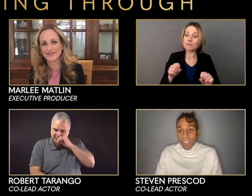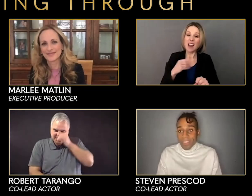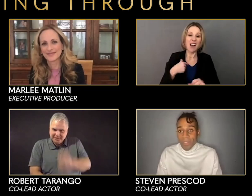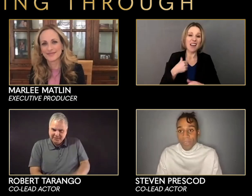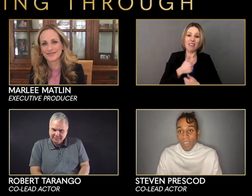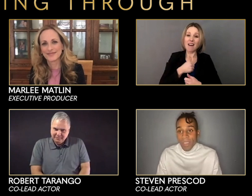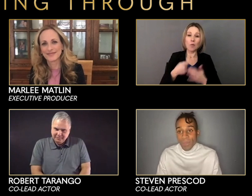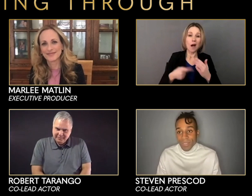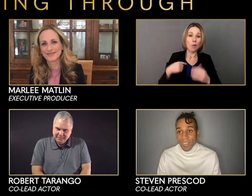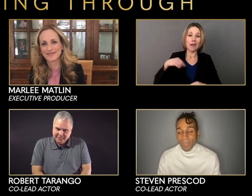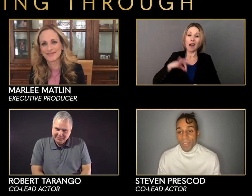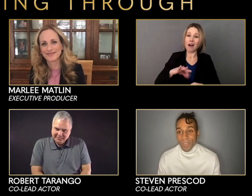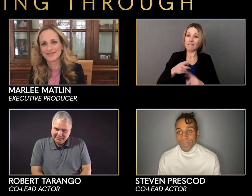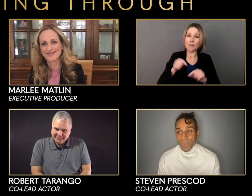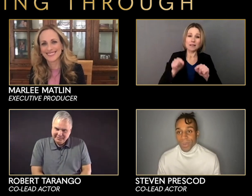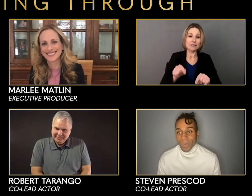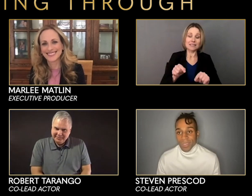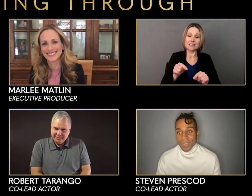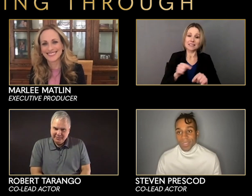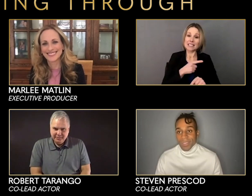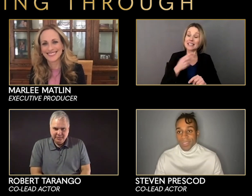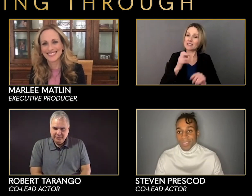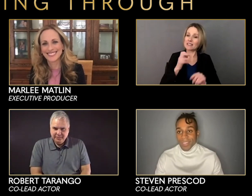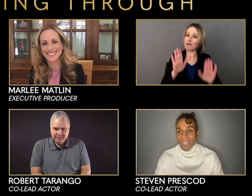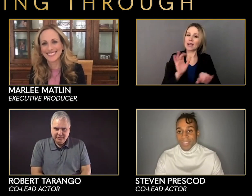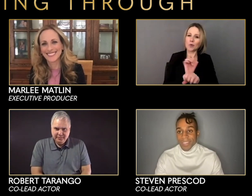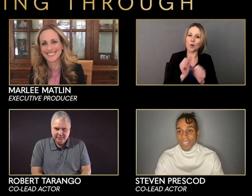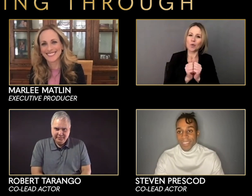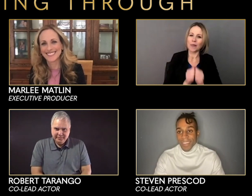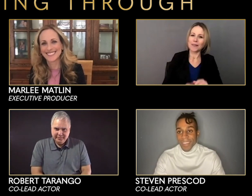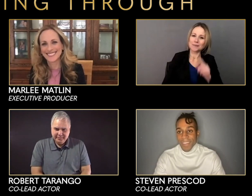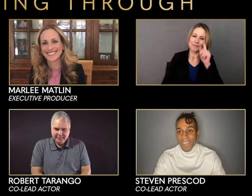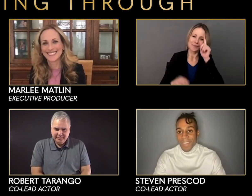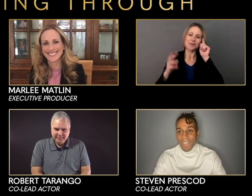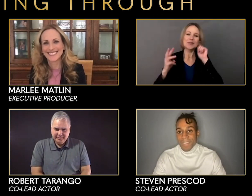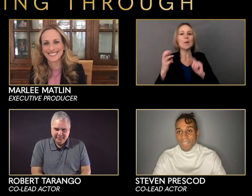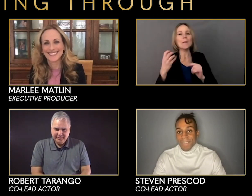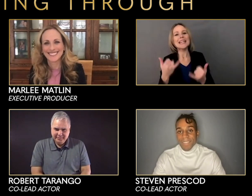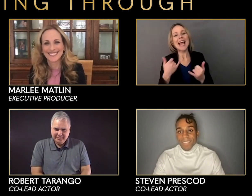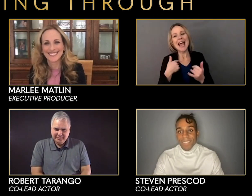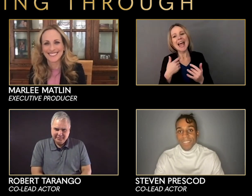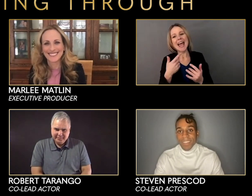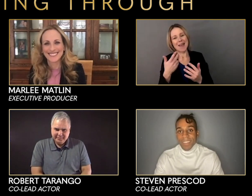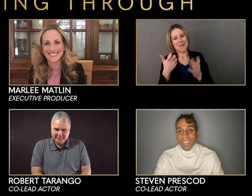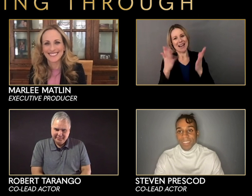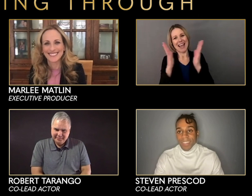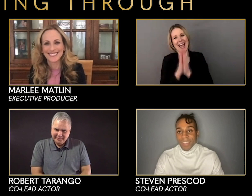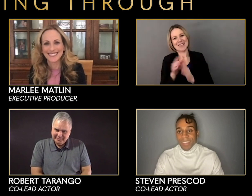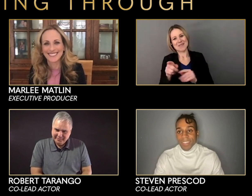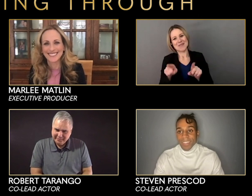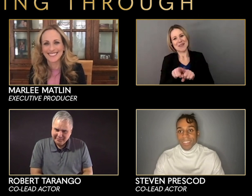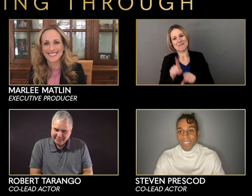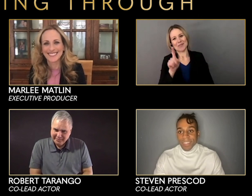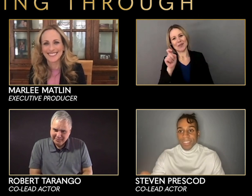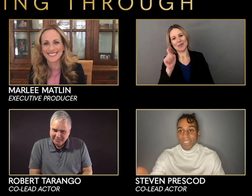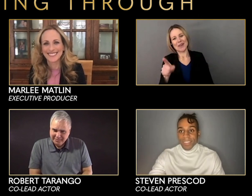from it. So Right. yeah, he was very great to work with. And I'm going to ask you the same question